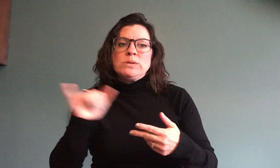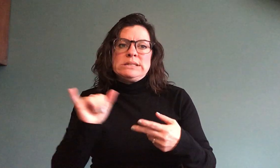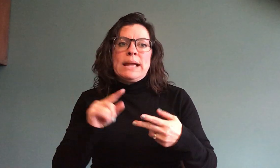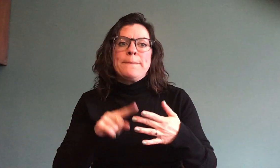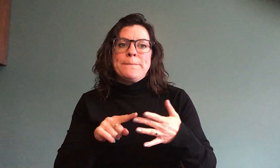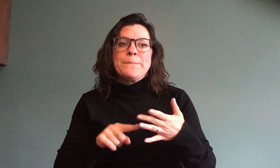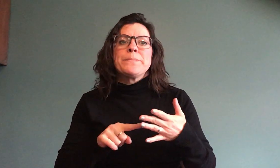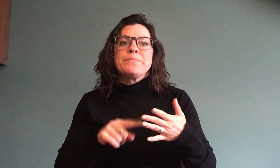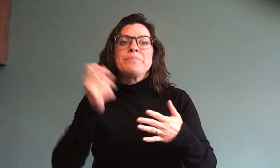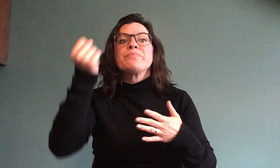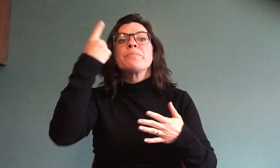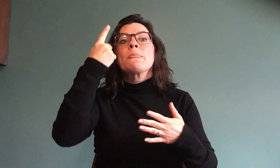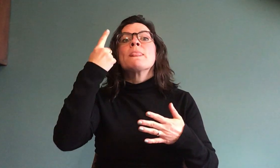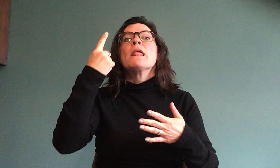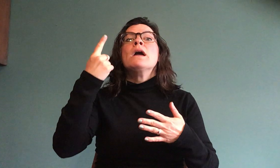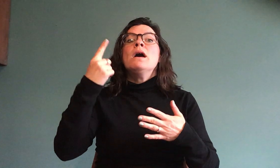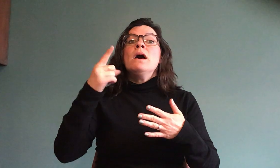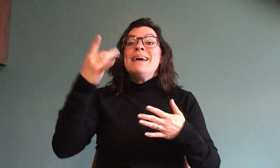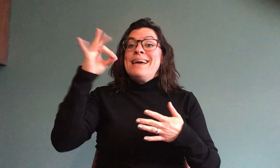now, but